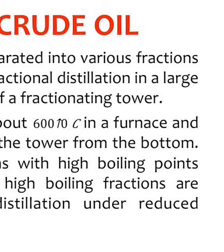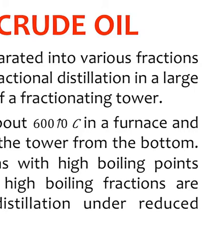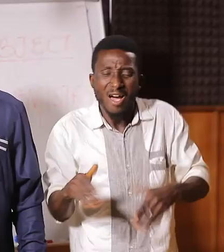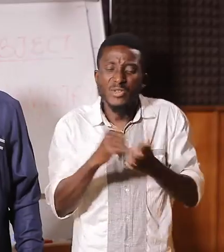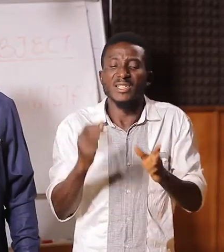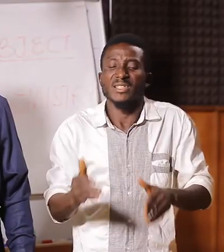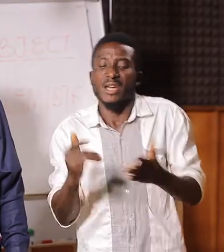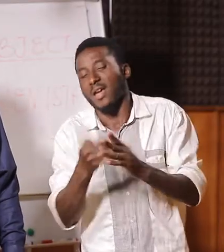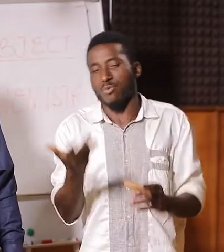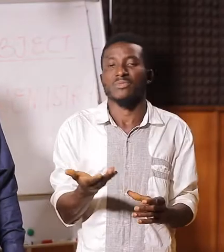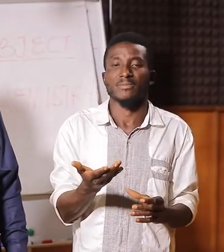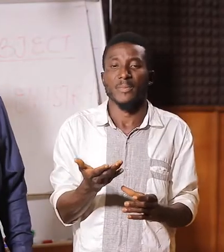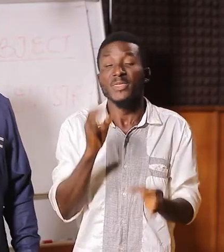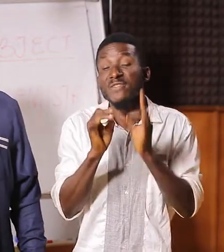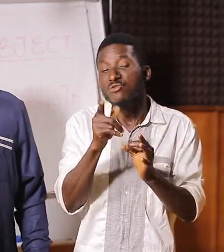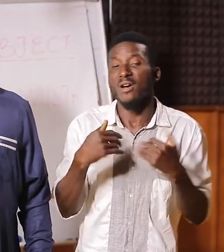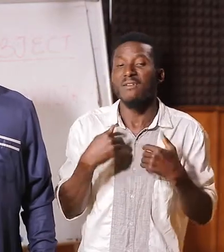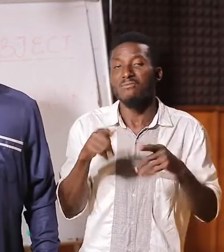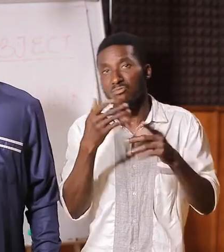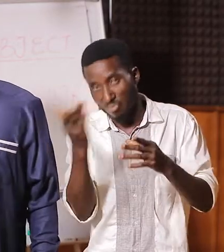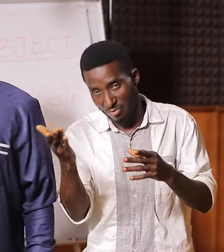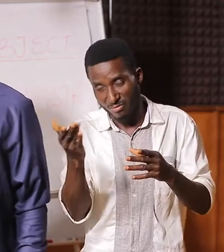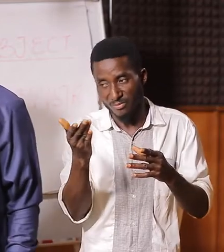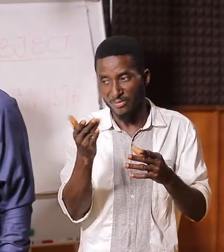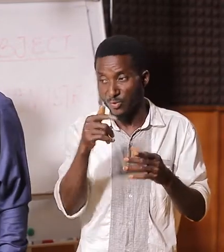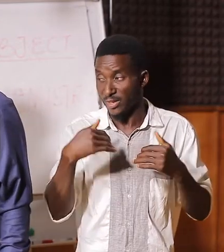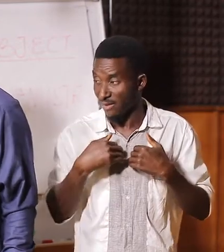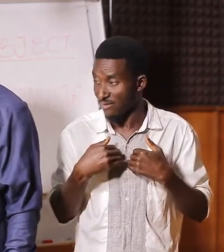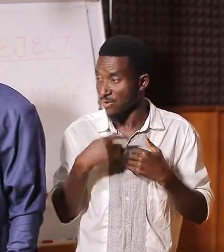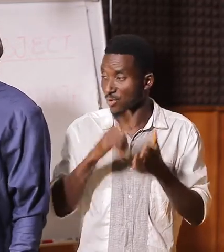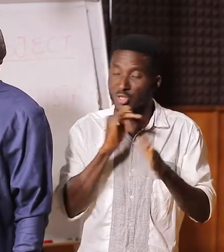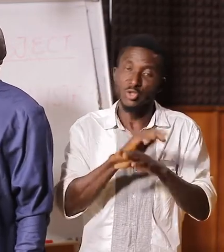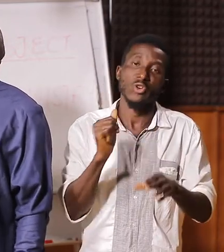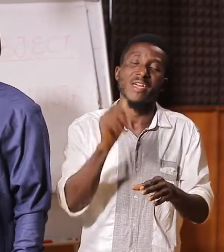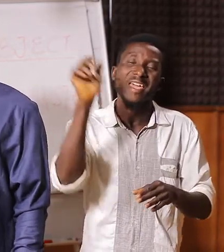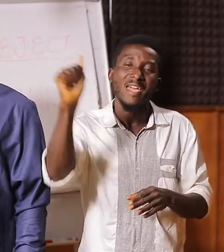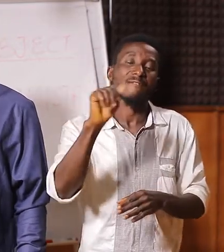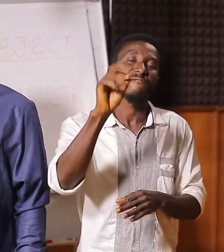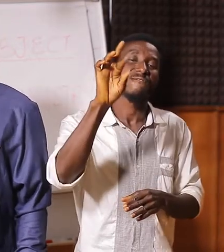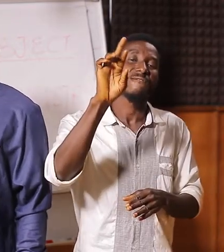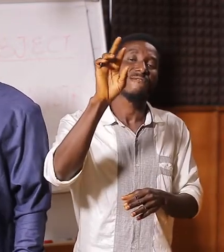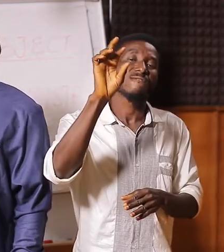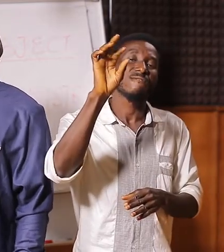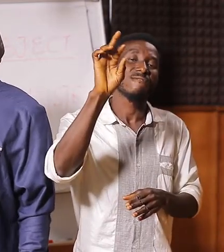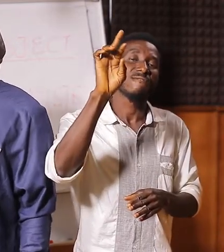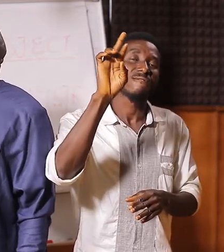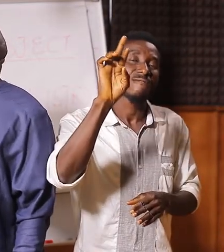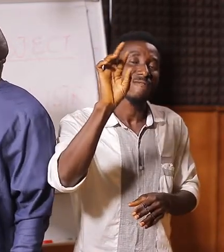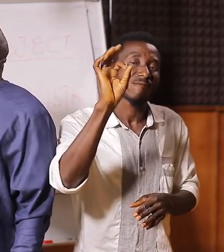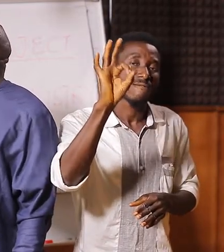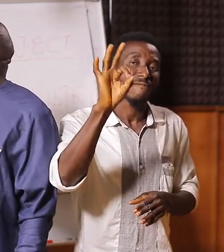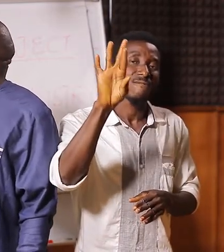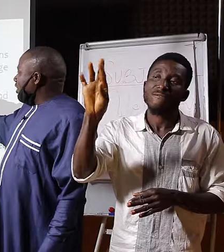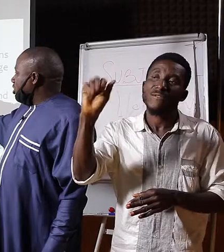out? If you have been to the refinery, you will have what we call a fractionating tower. You